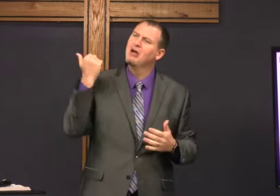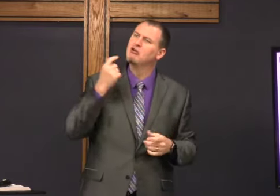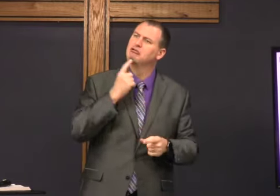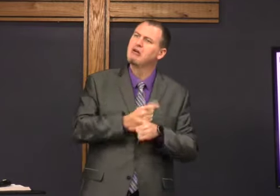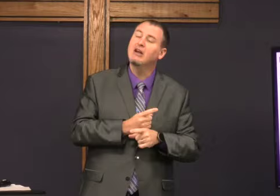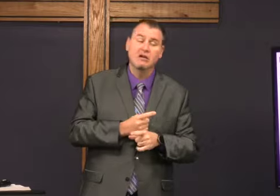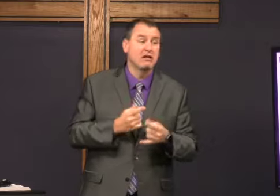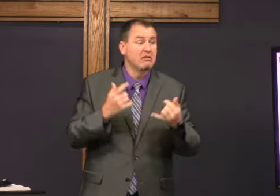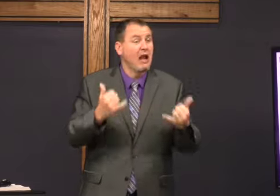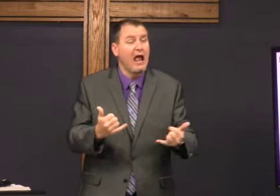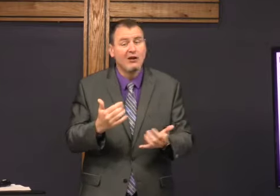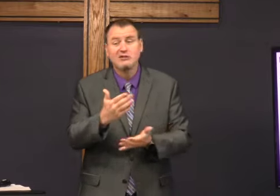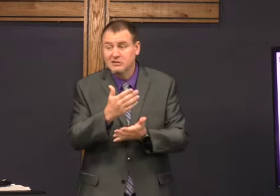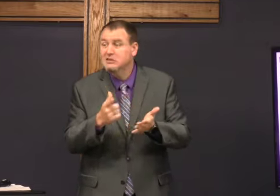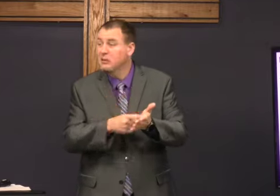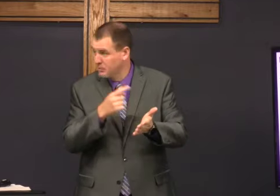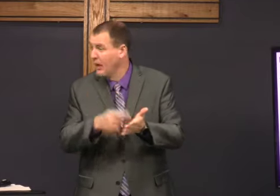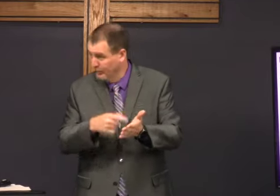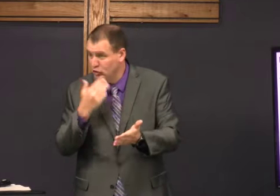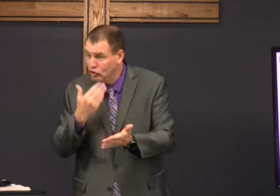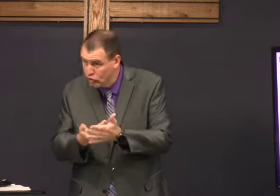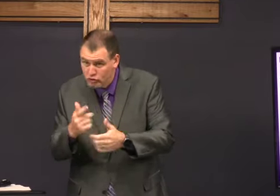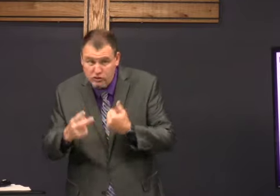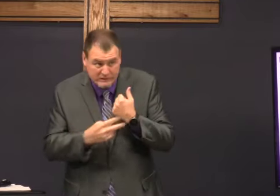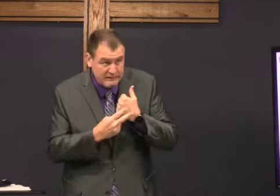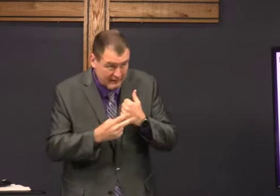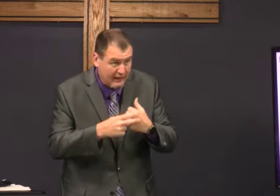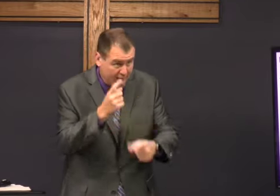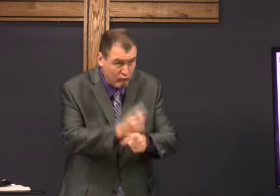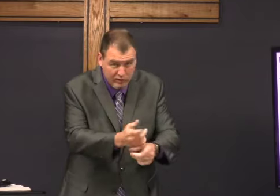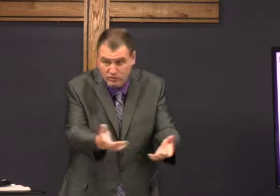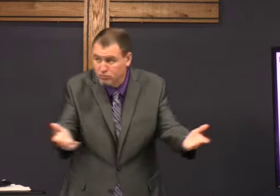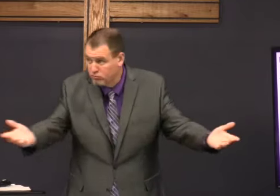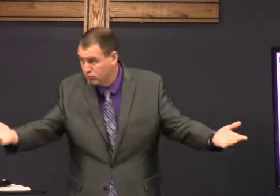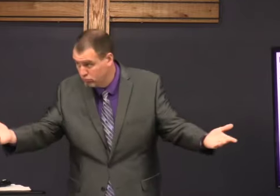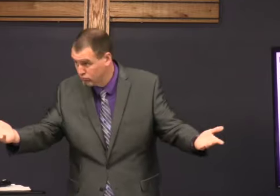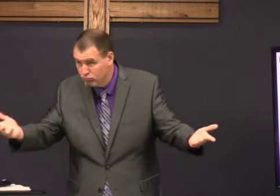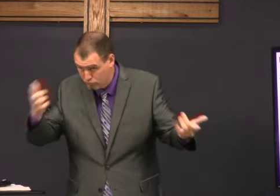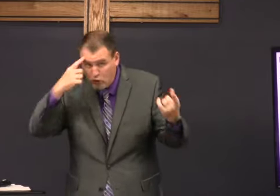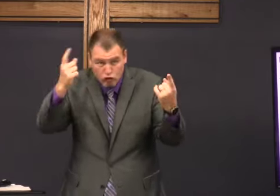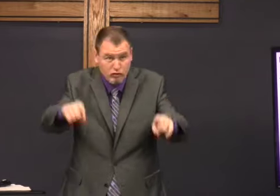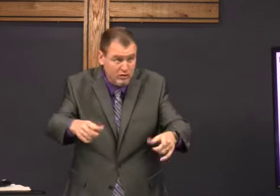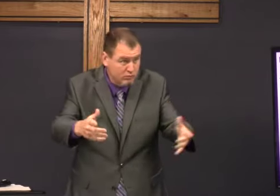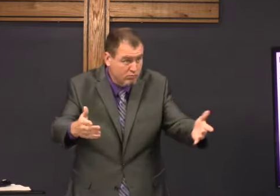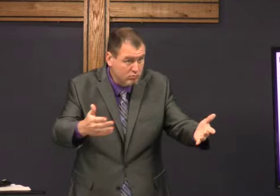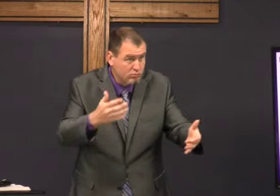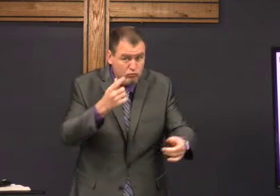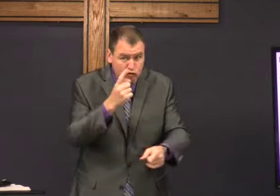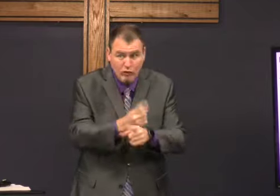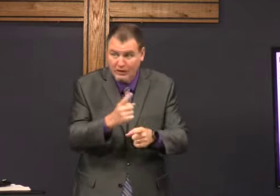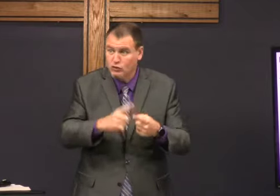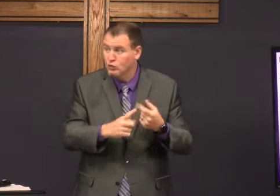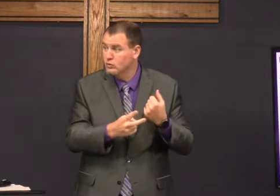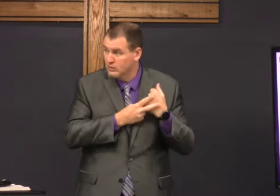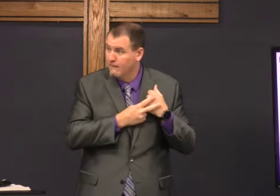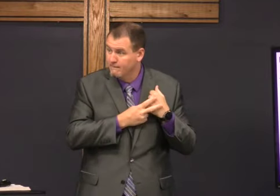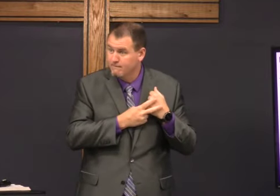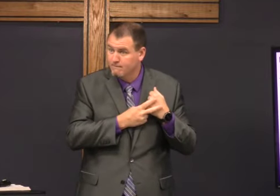And I think a saver might be best, and sometimes that's good to say things, right? It's good to say